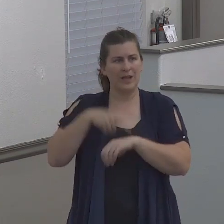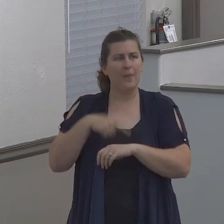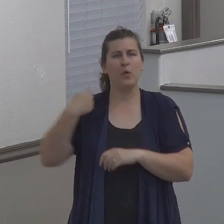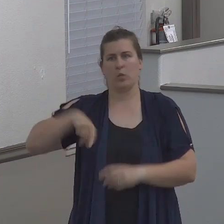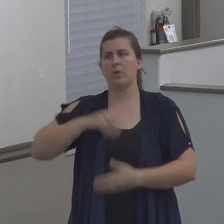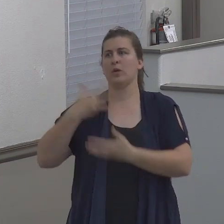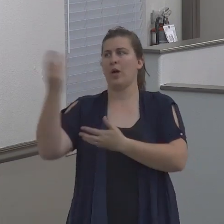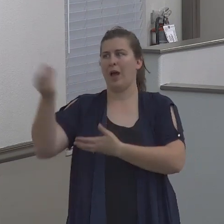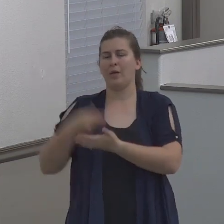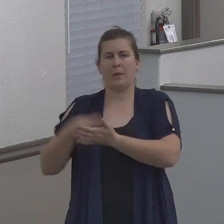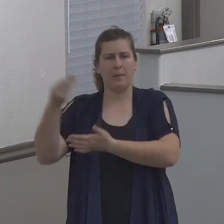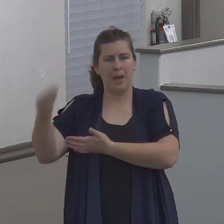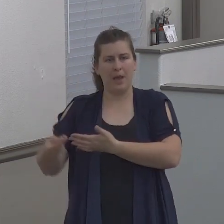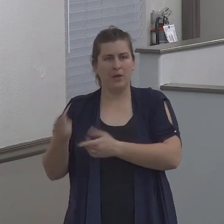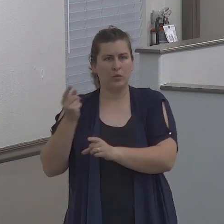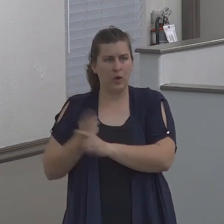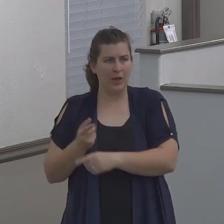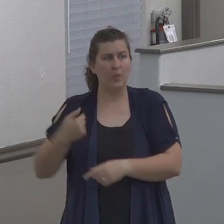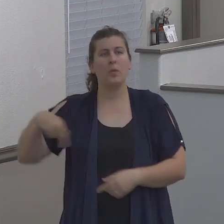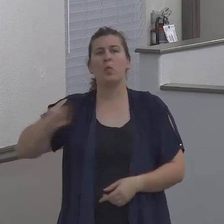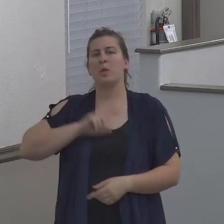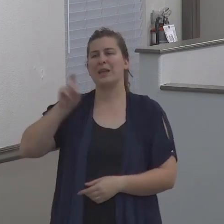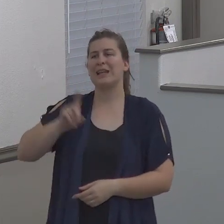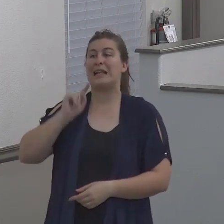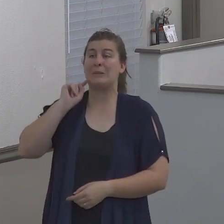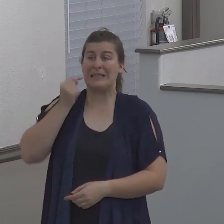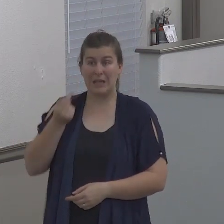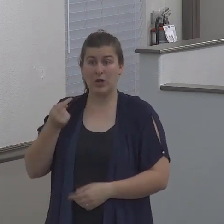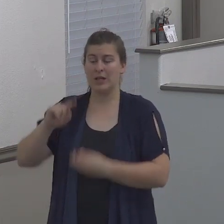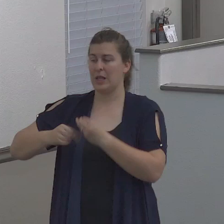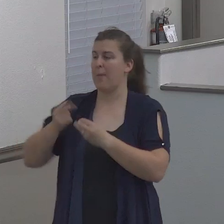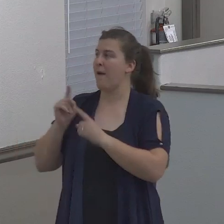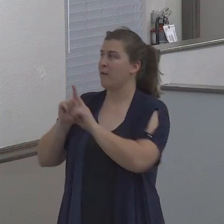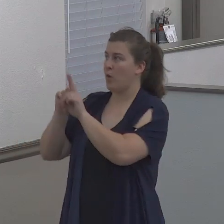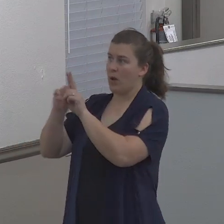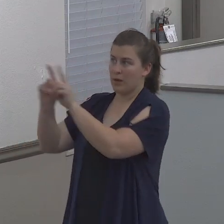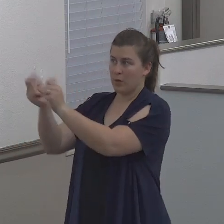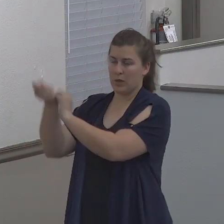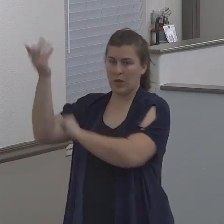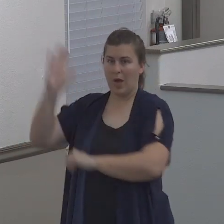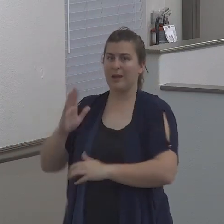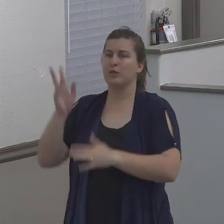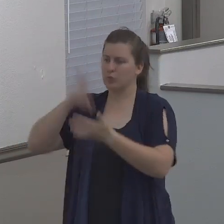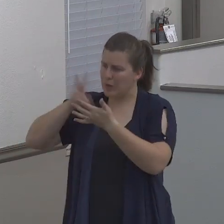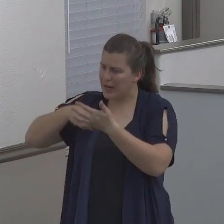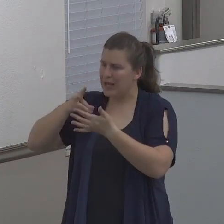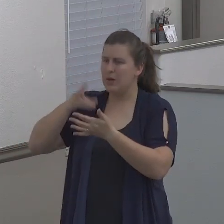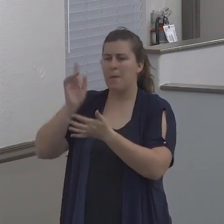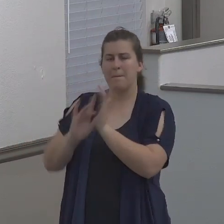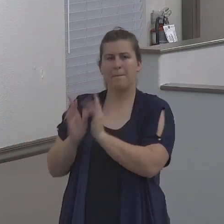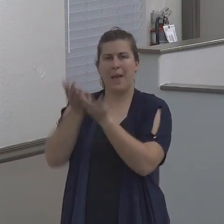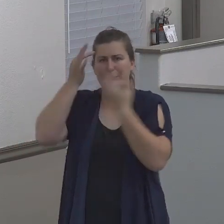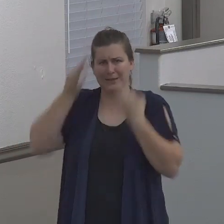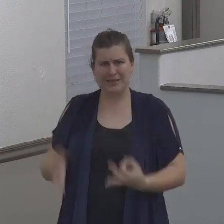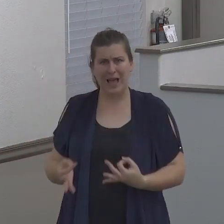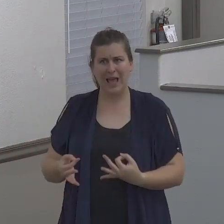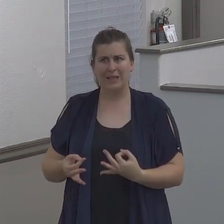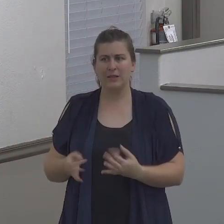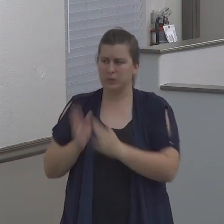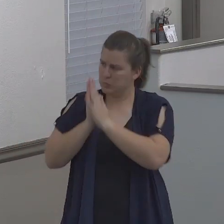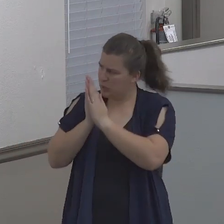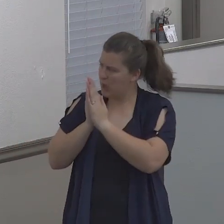But you know what? We need to seriously walk with the Lord. We need to decide, I'm going to read my